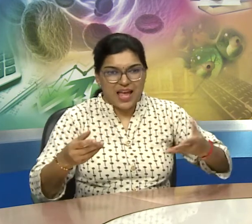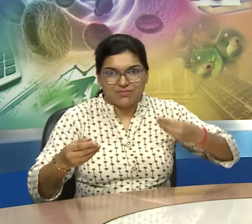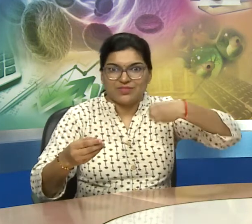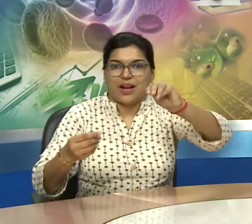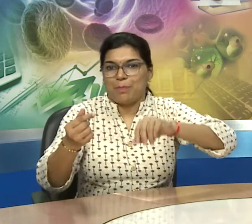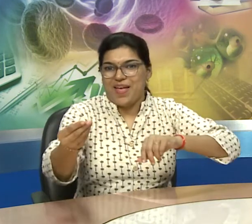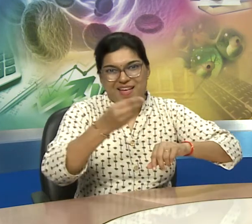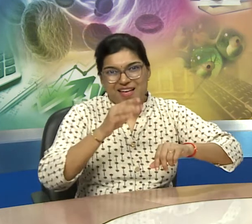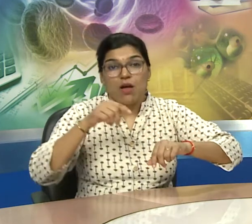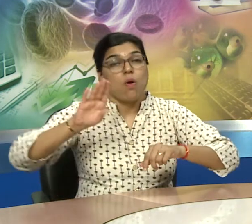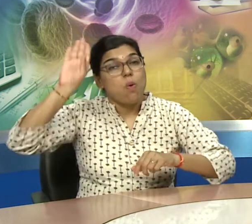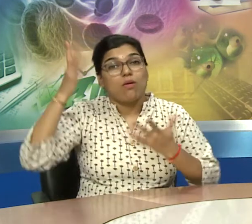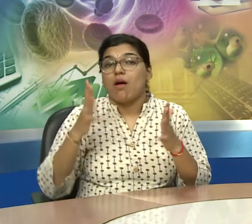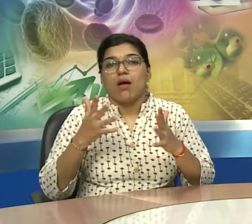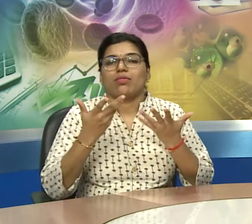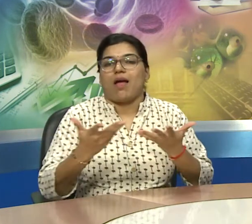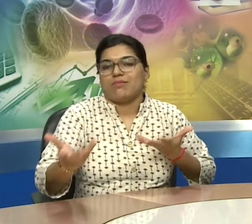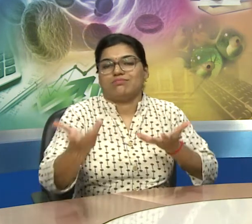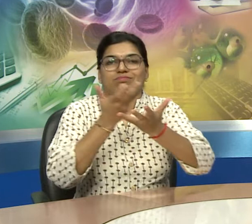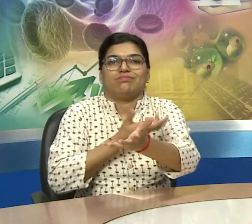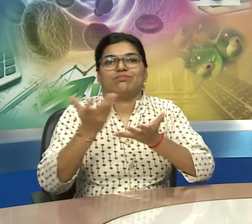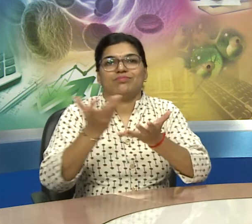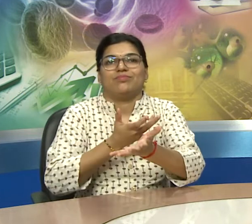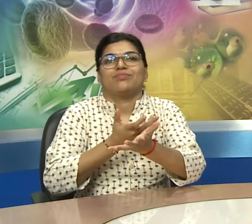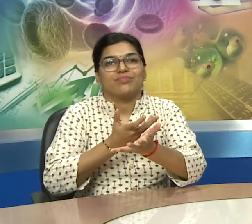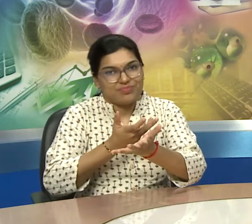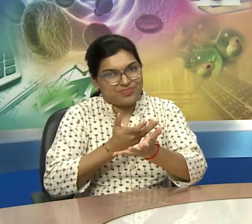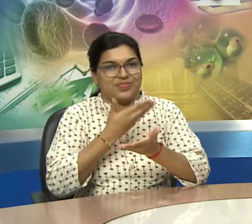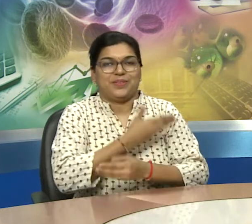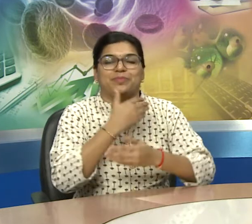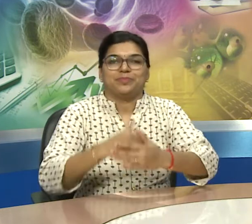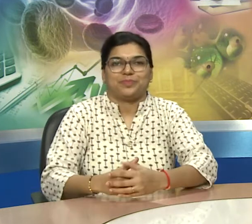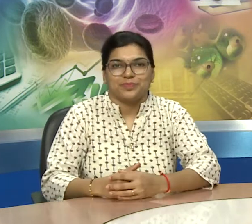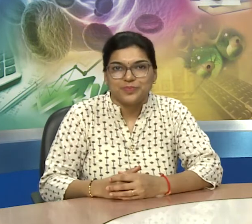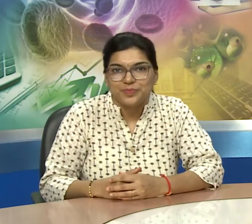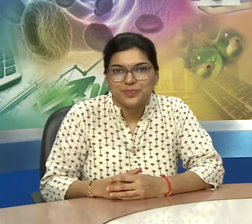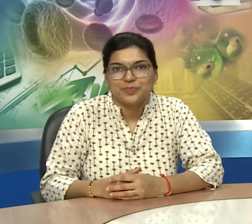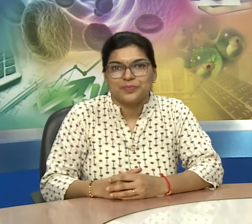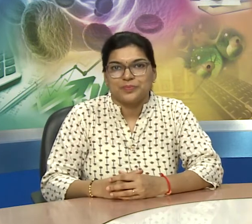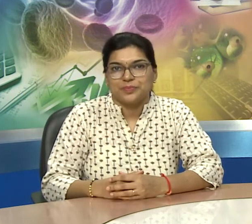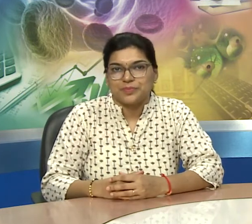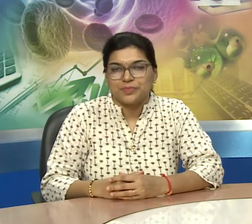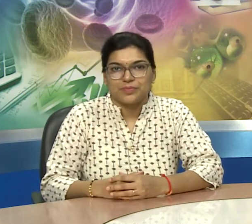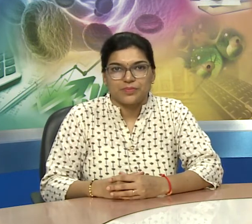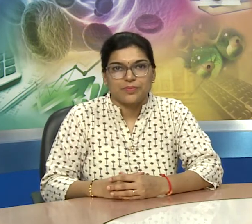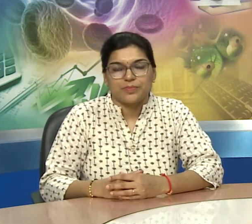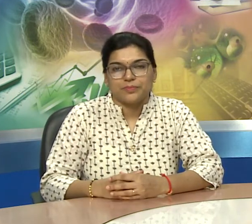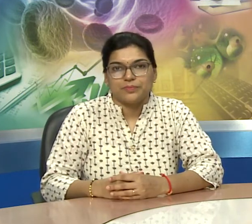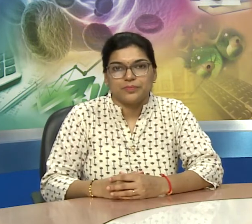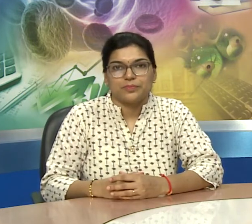Nowadays we have money, so we give money and get the things, but in the previous time,